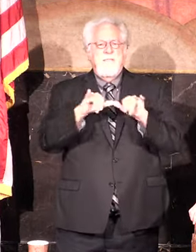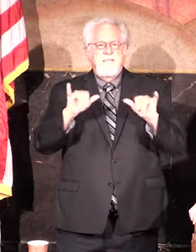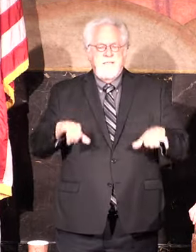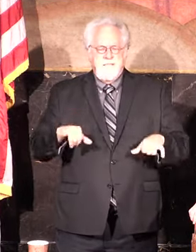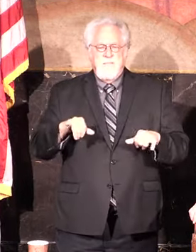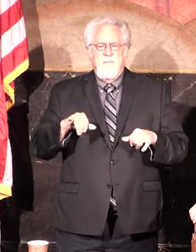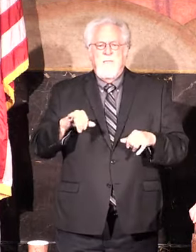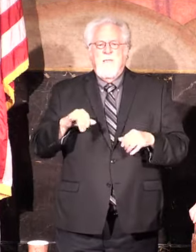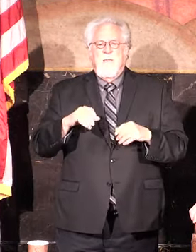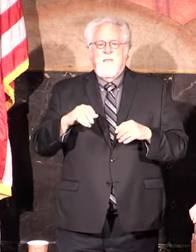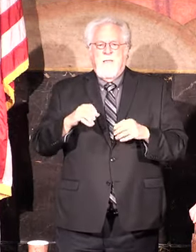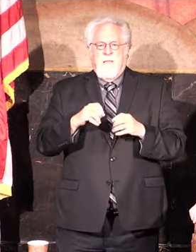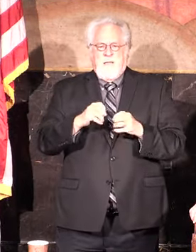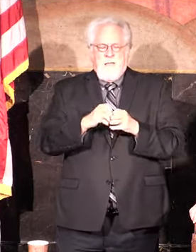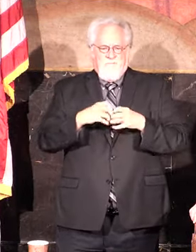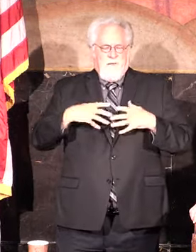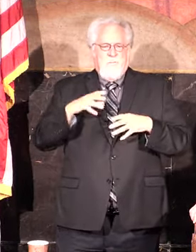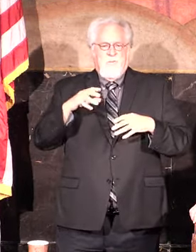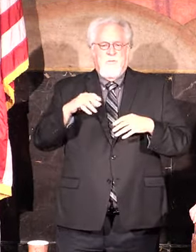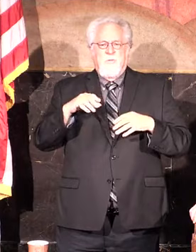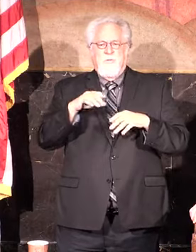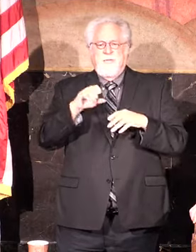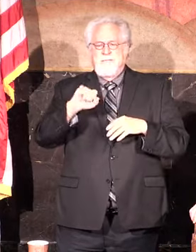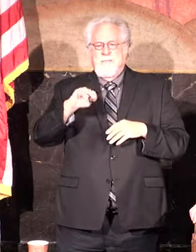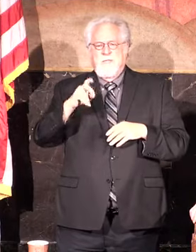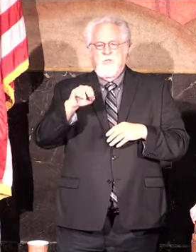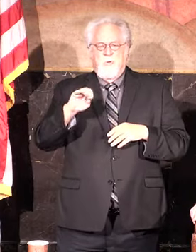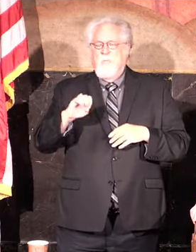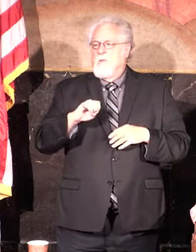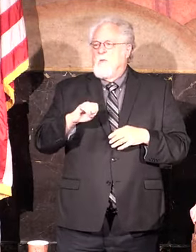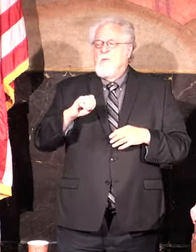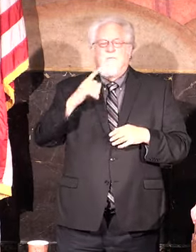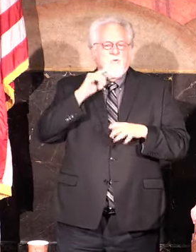inflammatory syndrome for children? The third death?